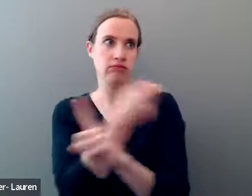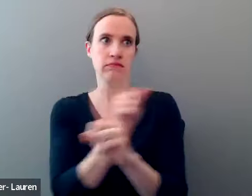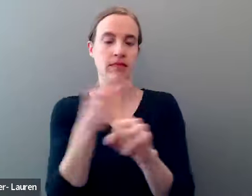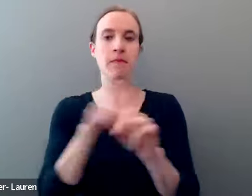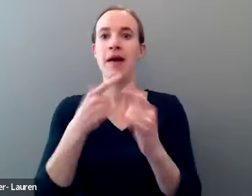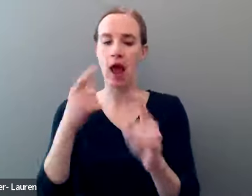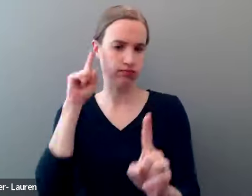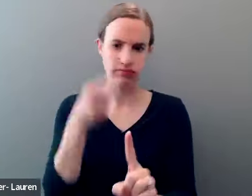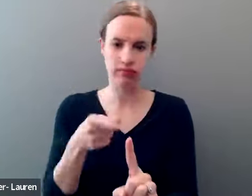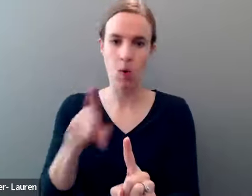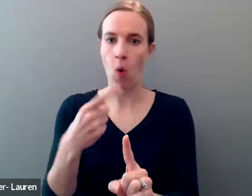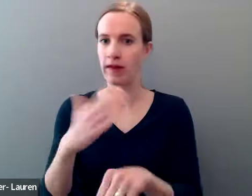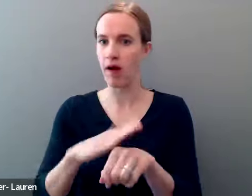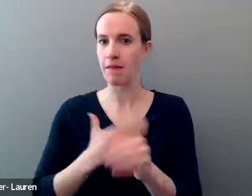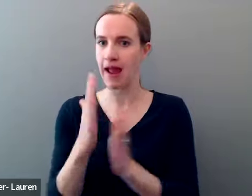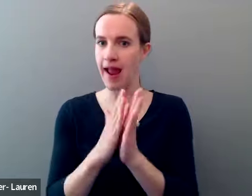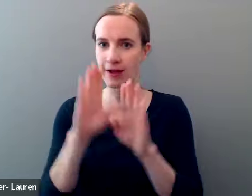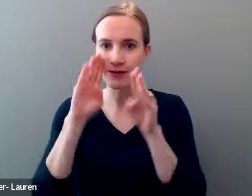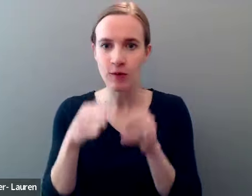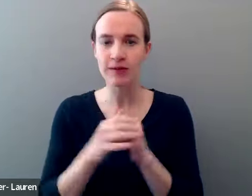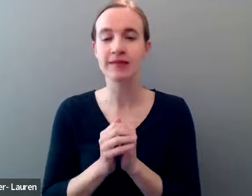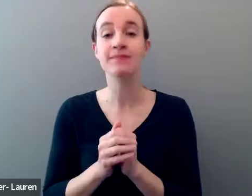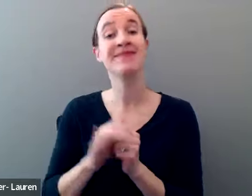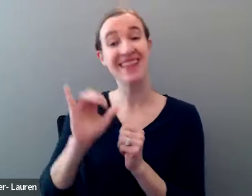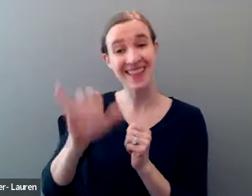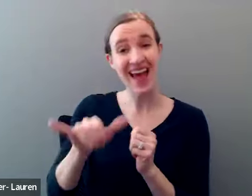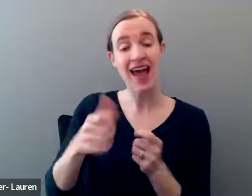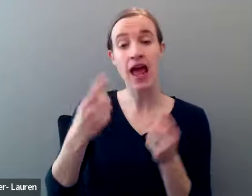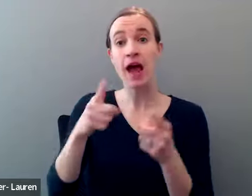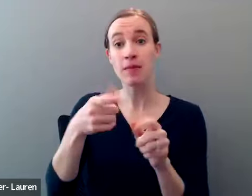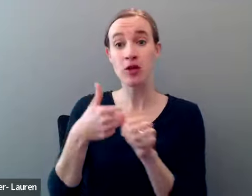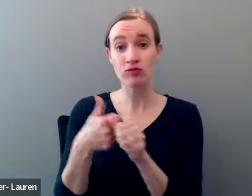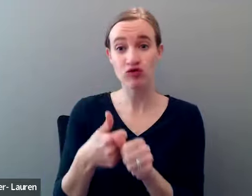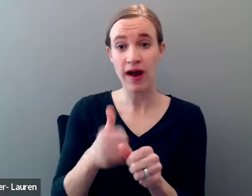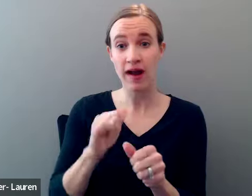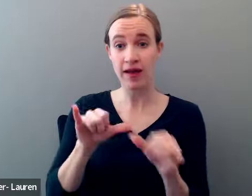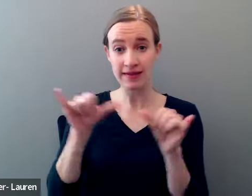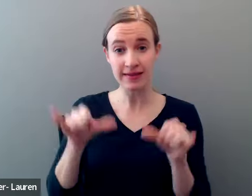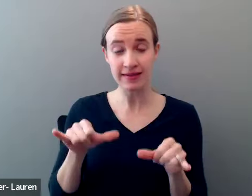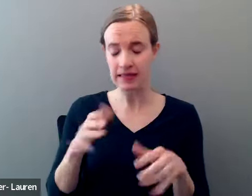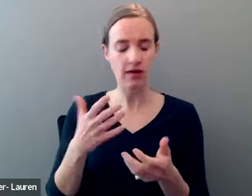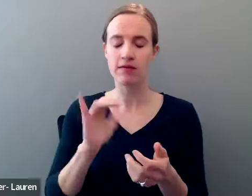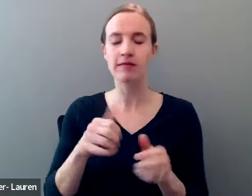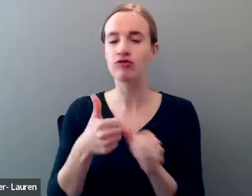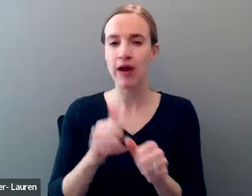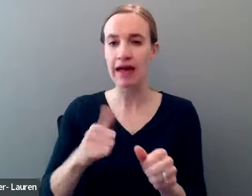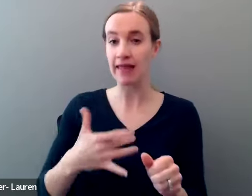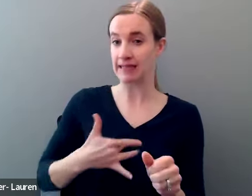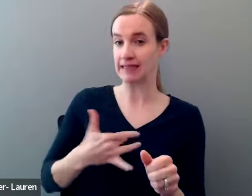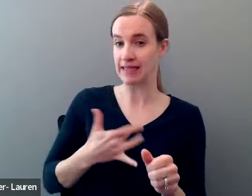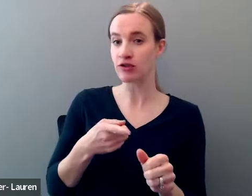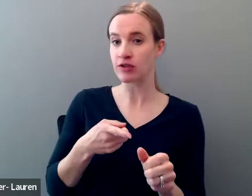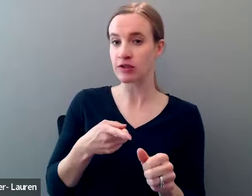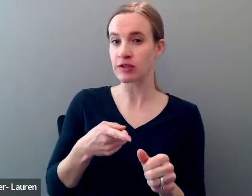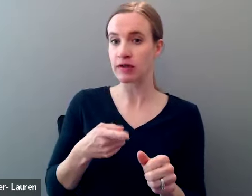you're tracking, calmed your mind. Great. When you're tracking a sensation, for me, it was calming, but I did think it would